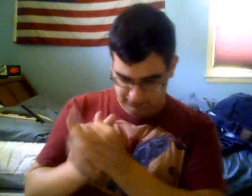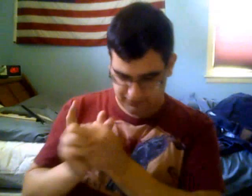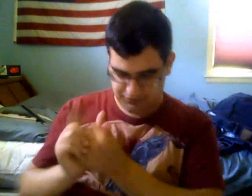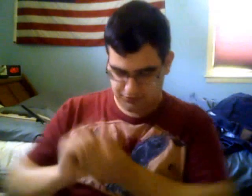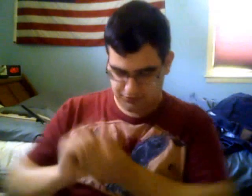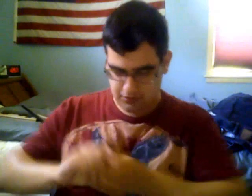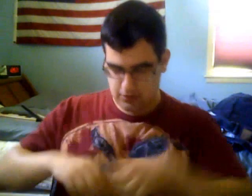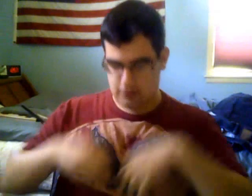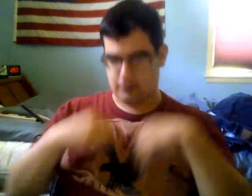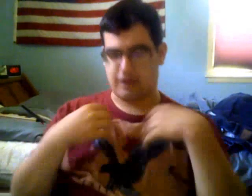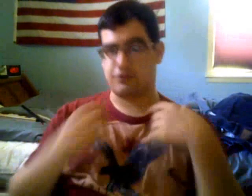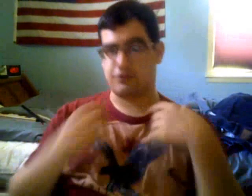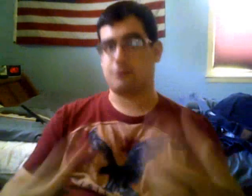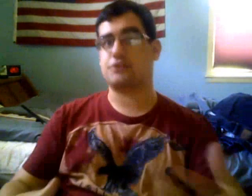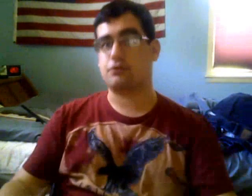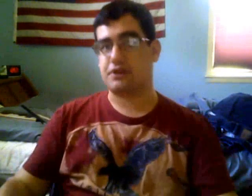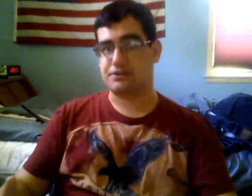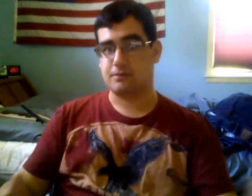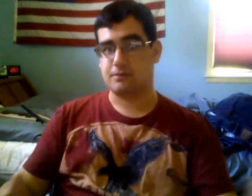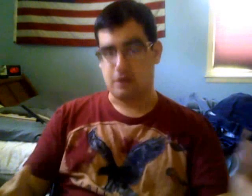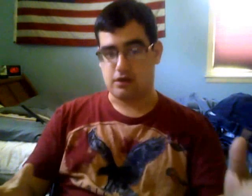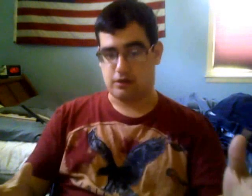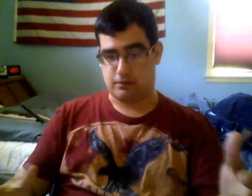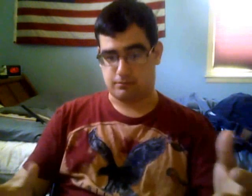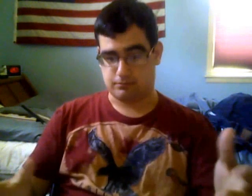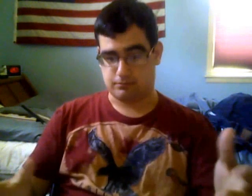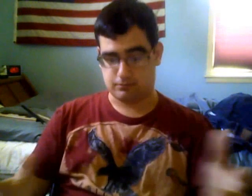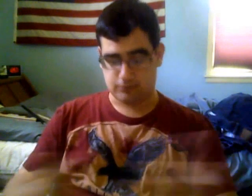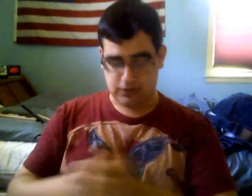thought that he should have a term in his own right.